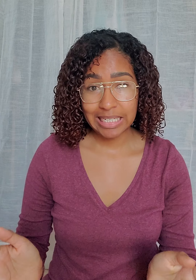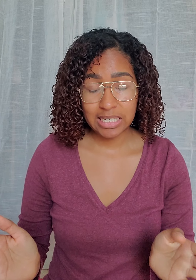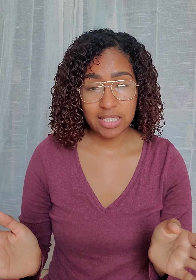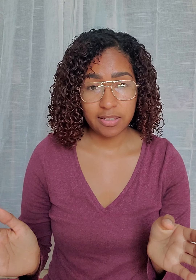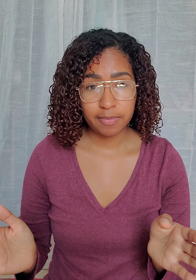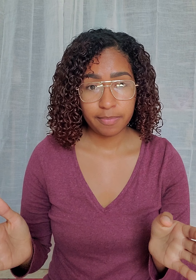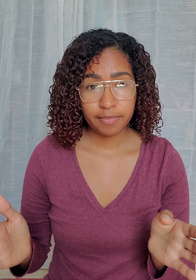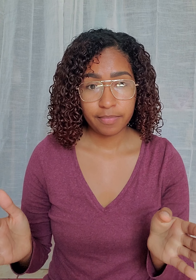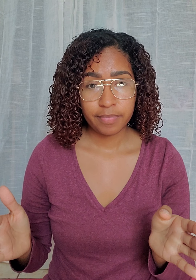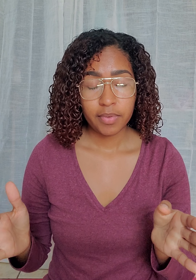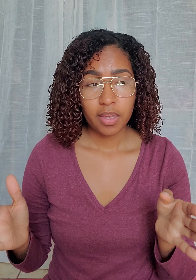19.